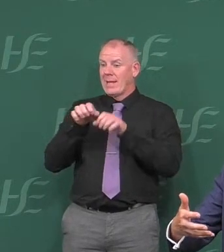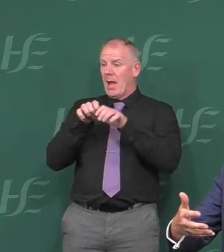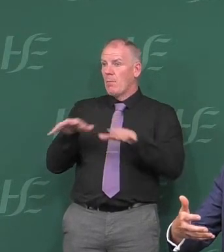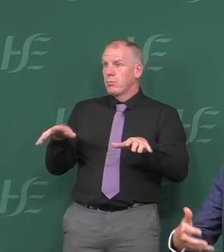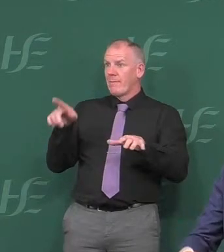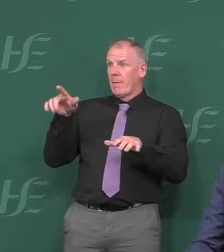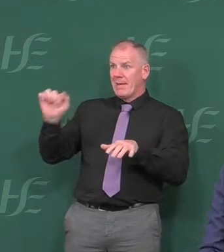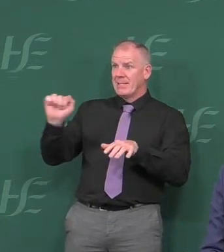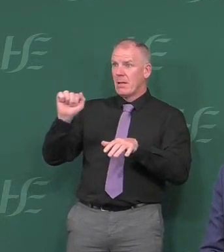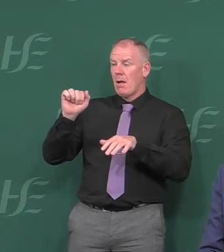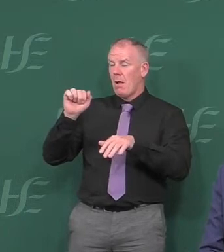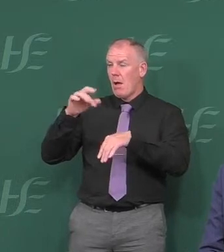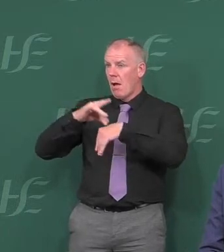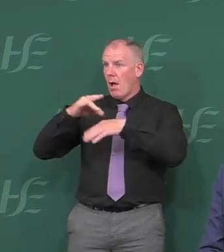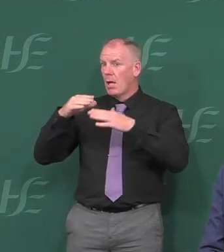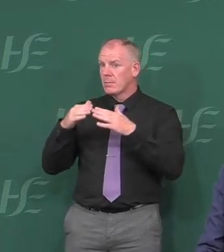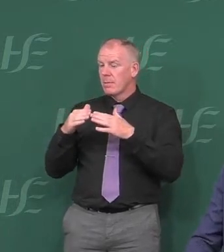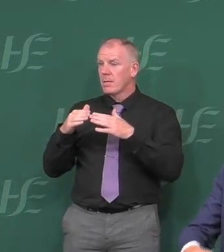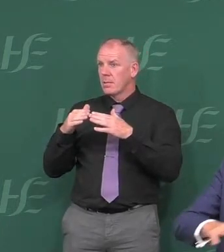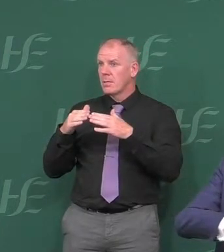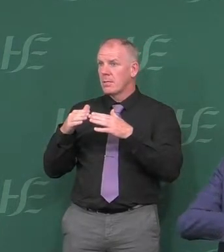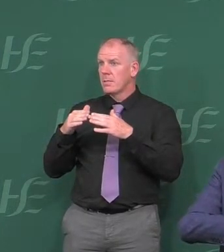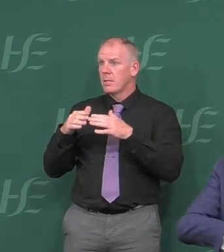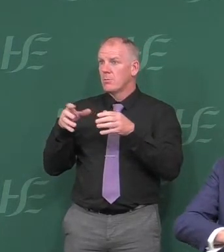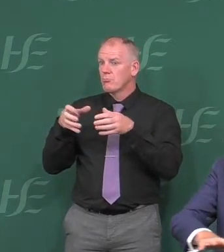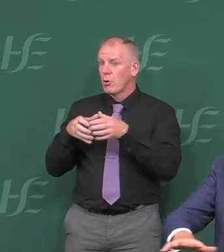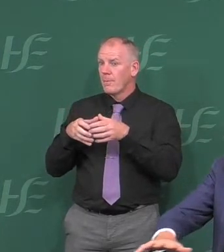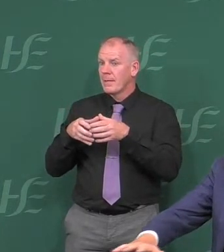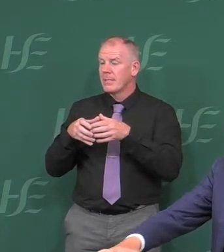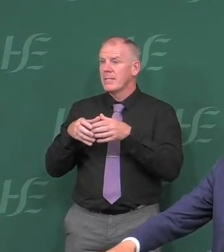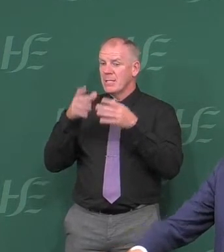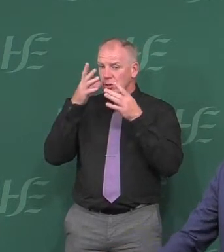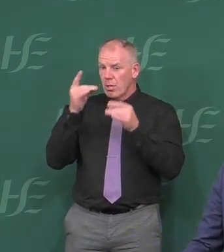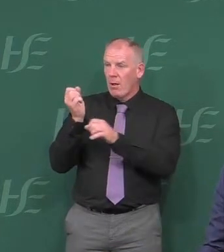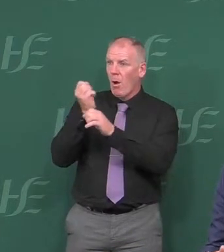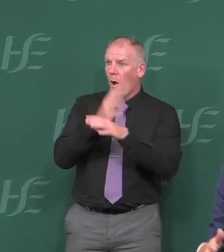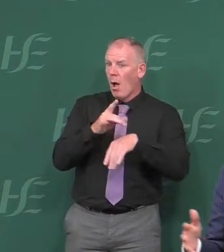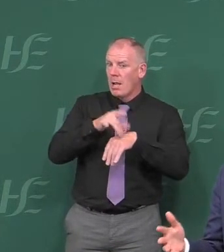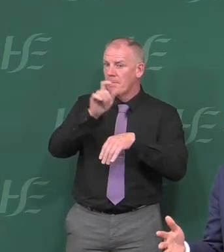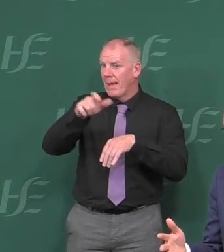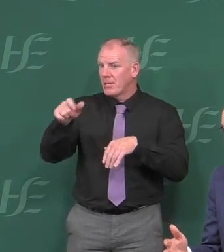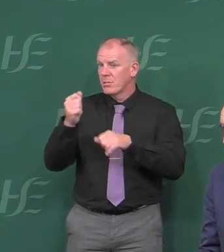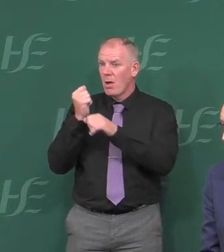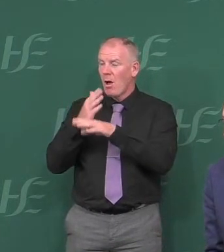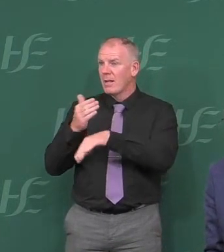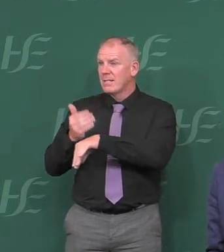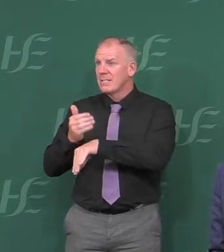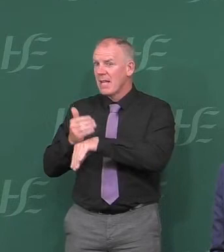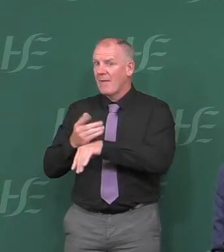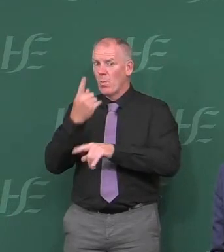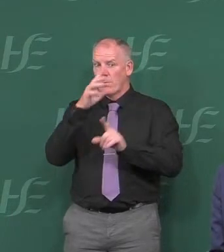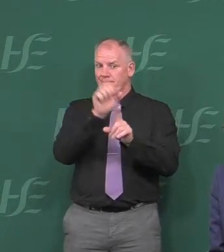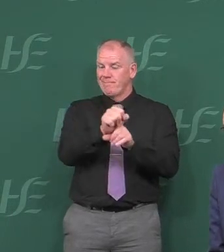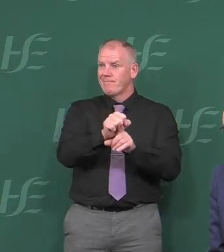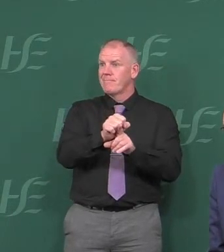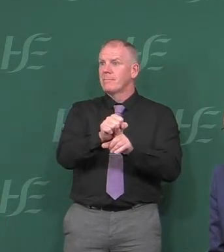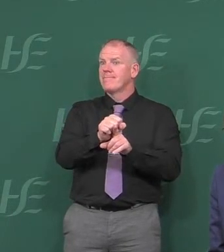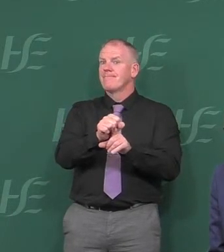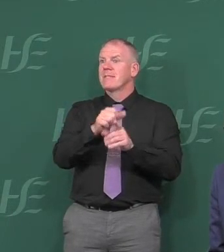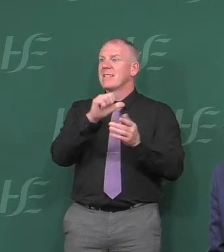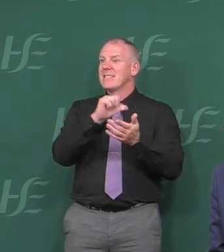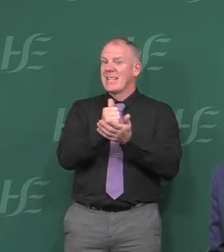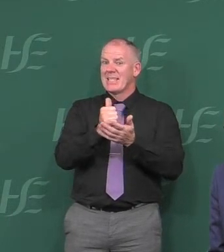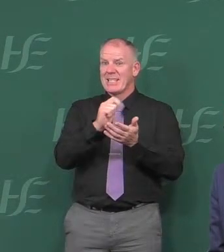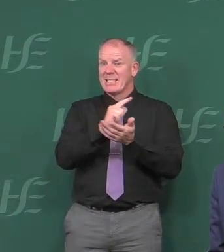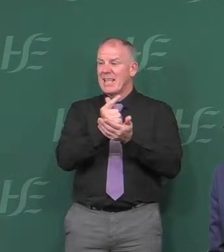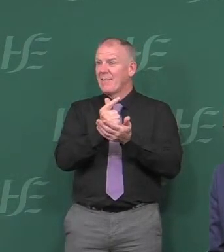of his hospitals, in the Sálta Hospital Group, they screen patients and staff and discover, in his case, in one of those cases, I think 16, 17